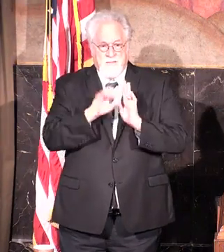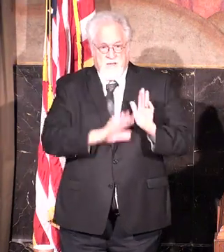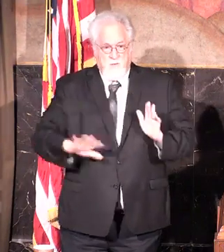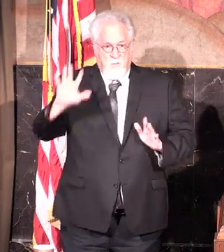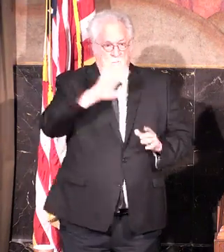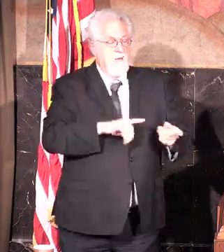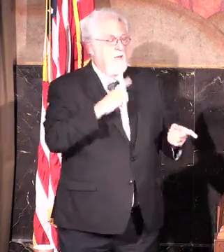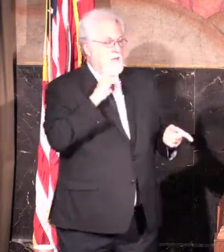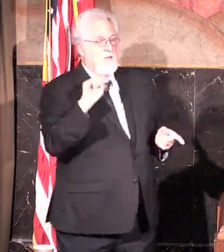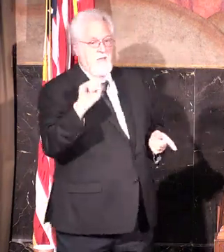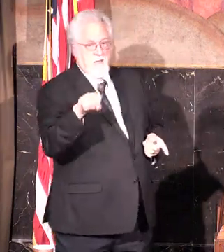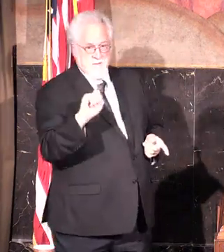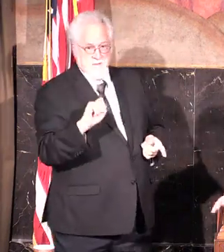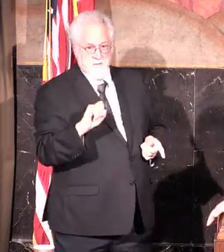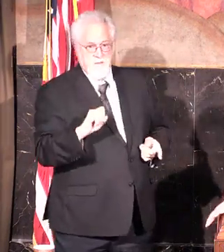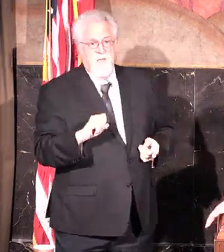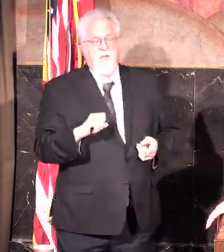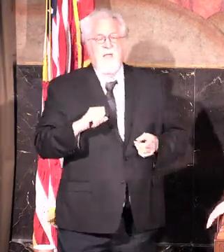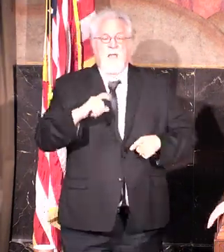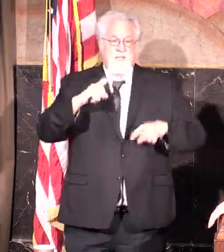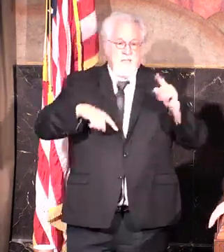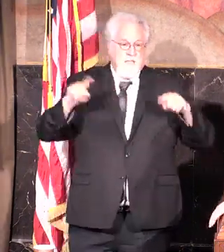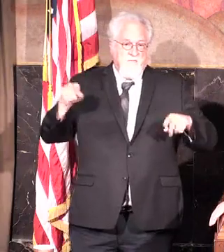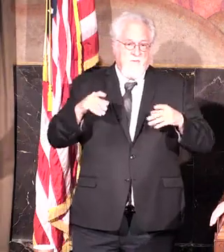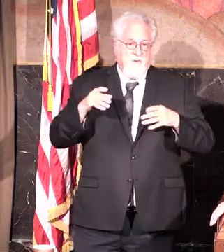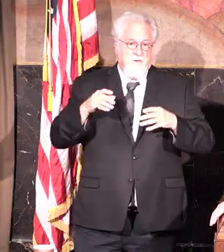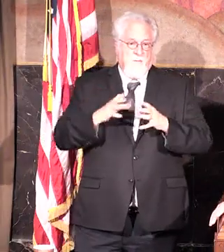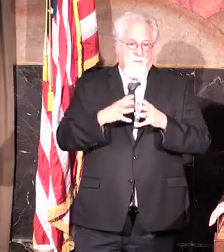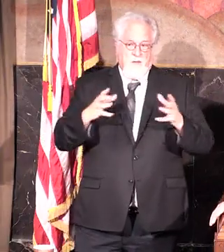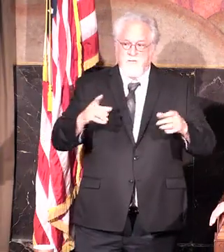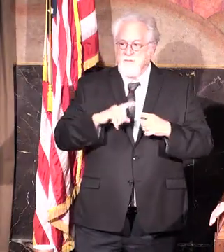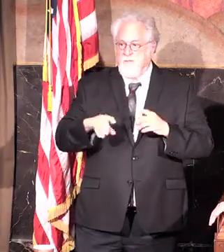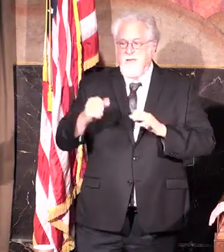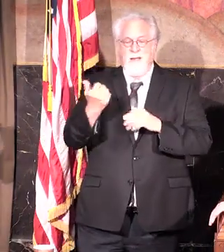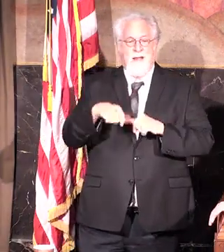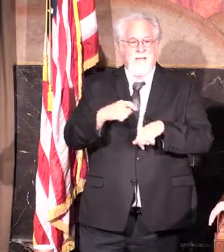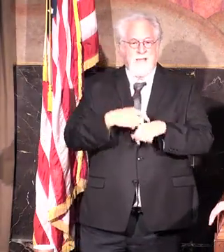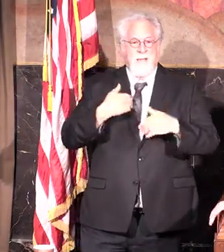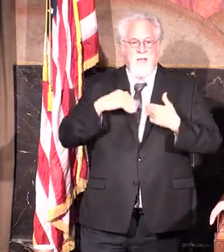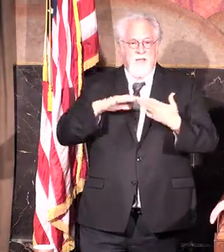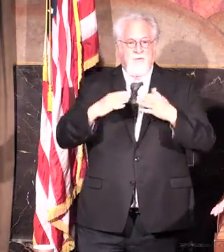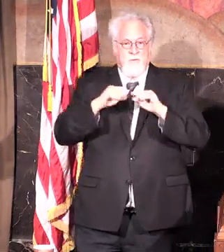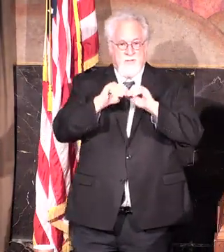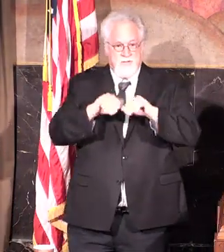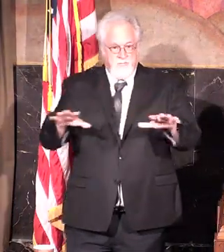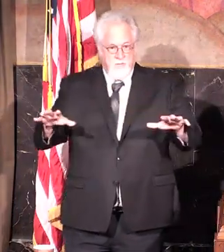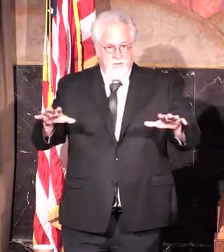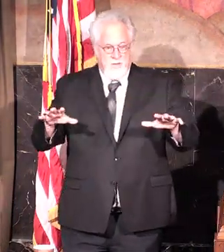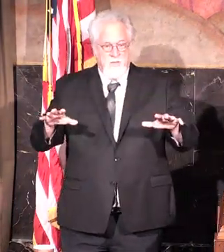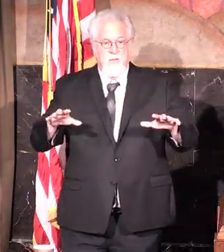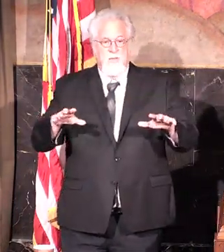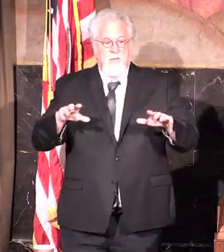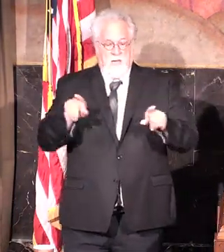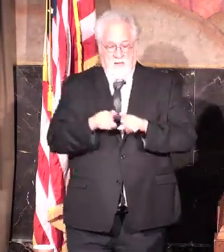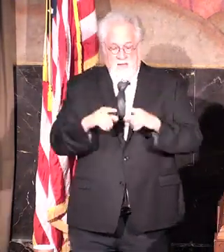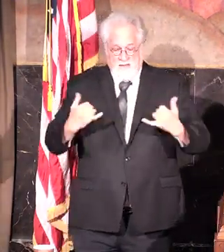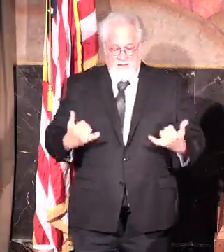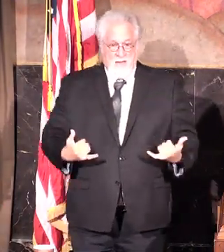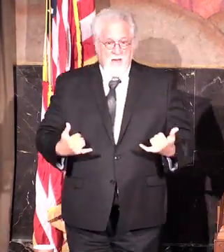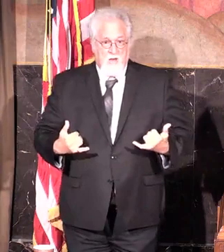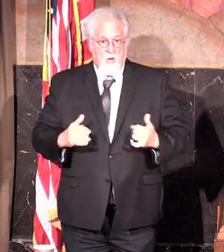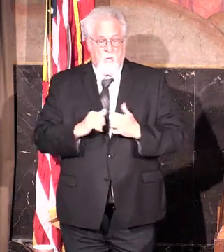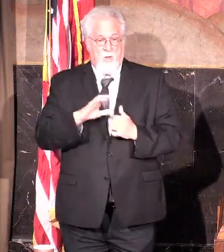Yes, to varying degrees, but statewide. Anytime you have community spread, when you have disease prevalence, the way we have right now with respect to